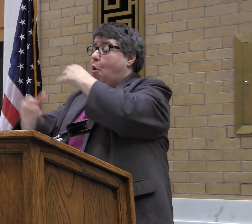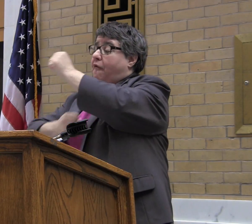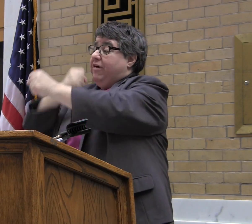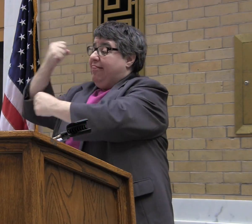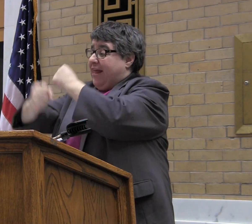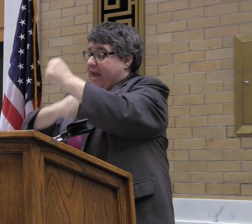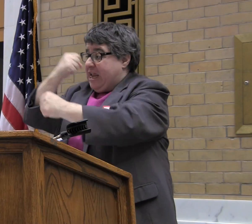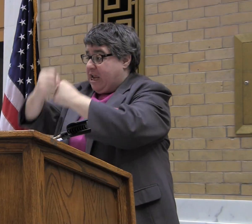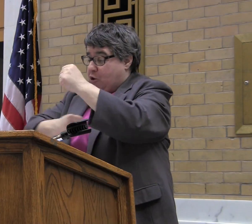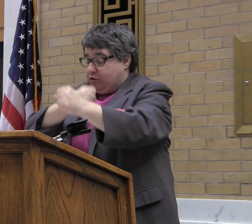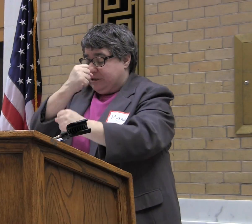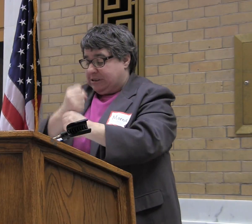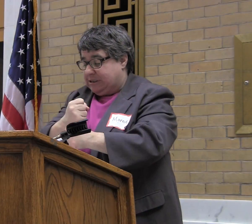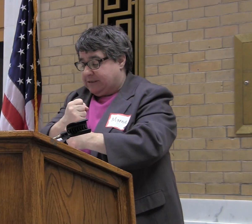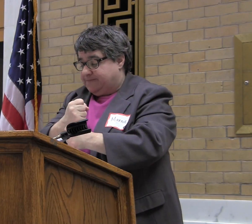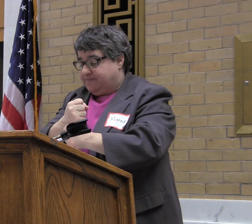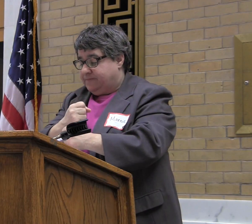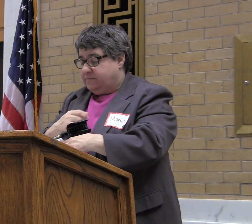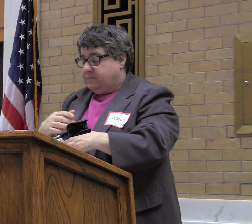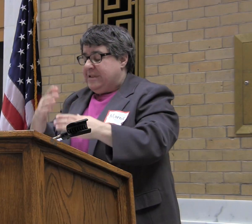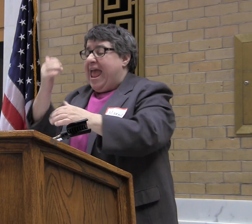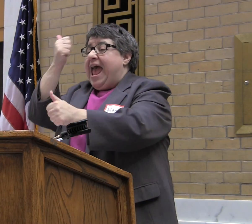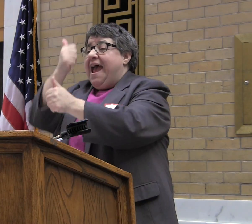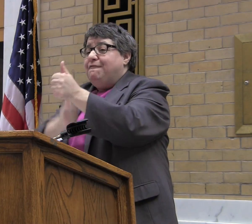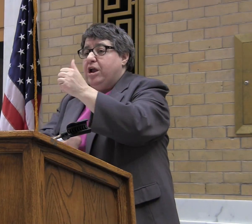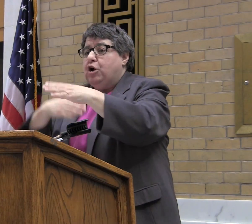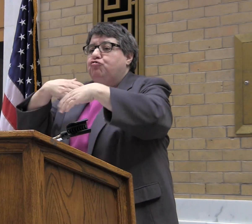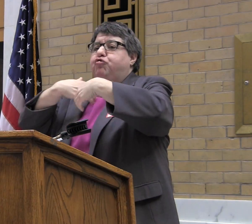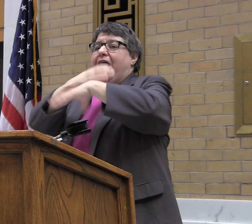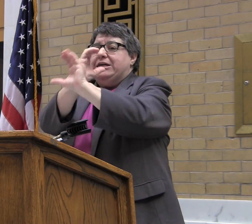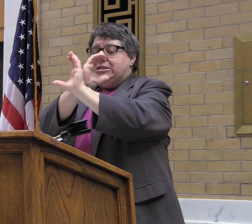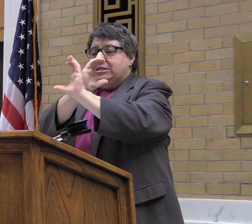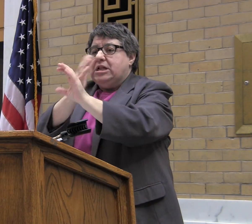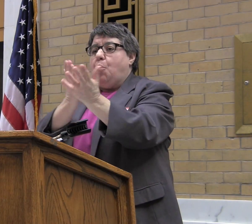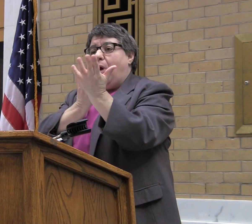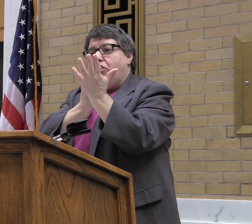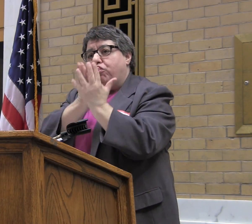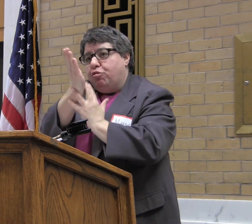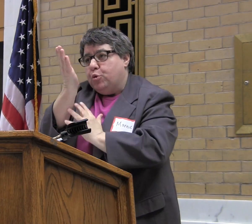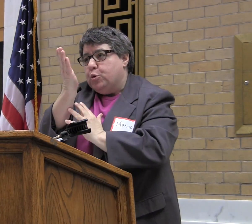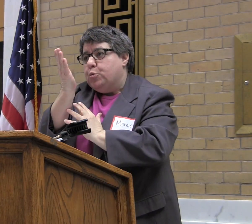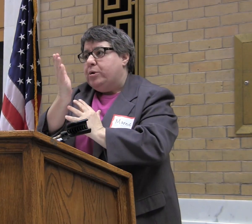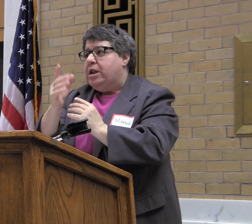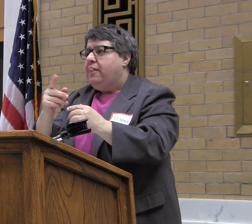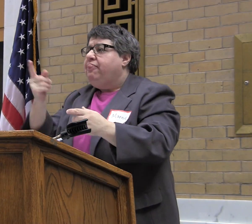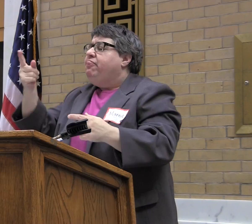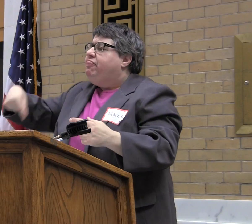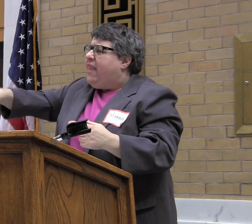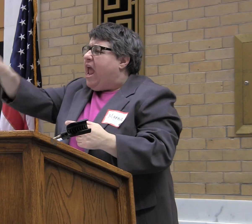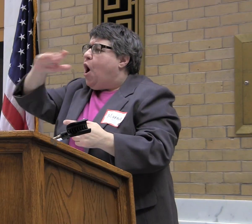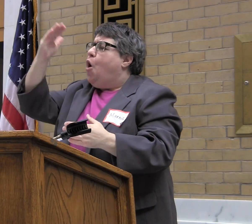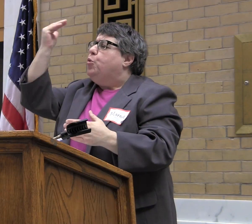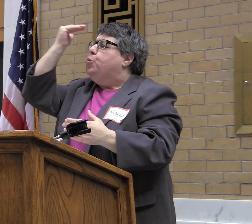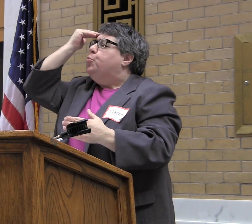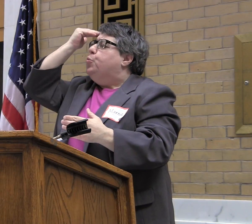I've had various case managers over the years, and in every crisis that I went